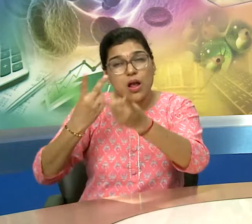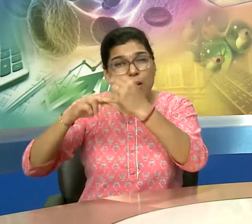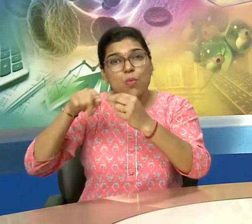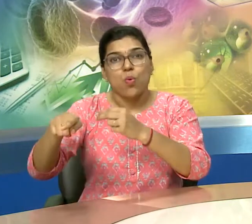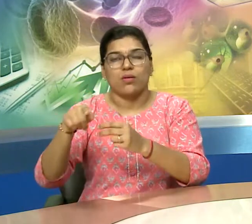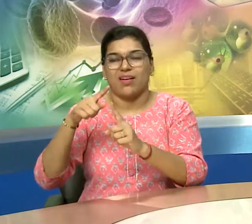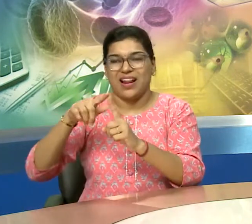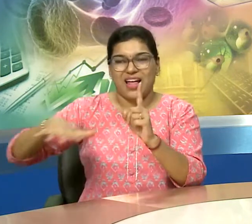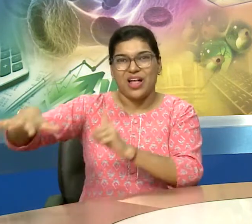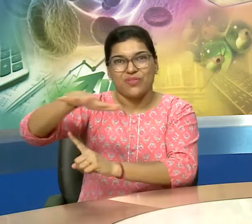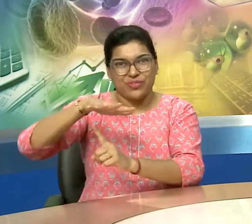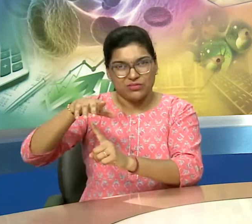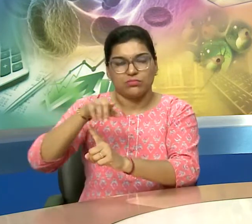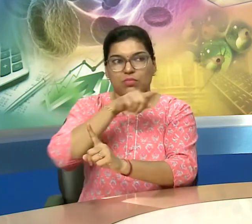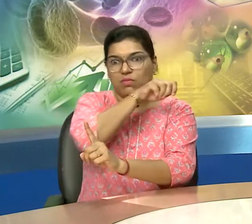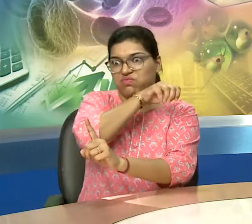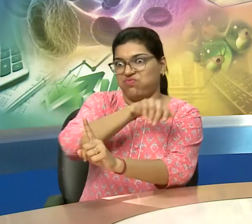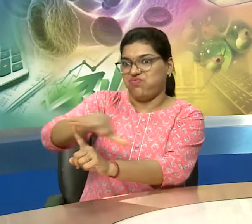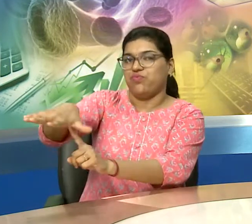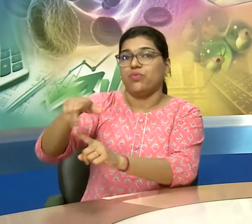So, all these points explained us